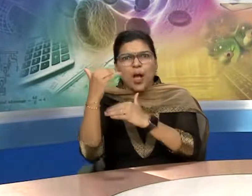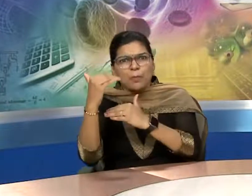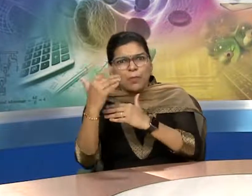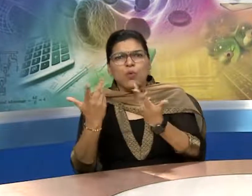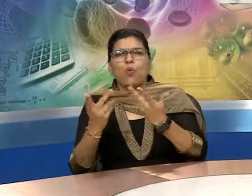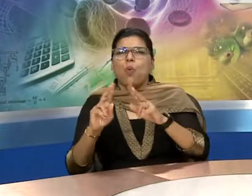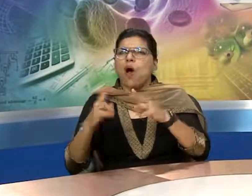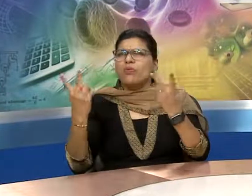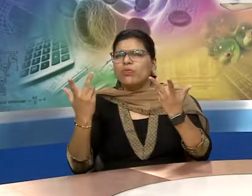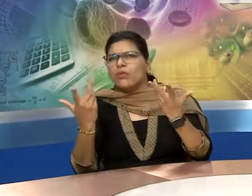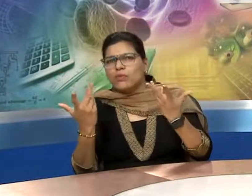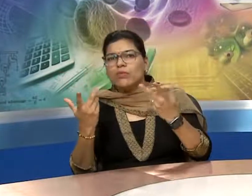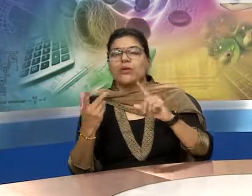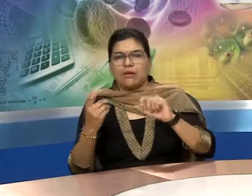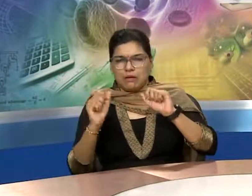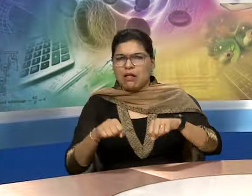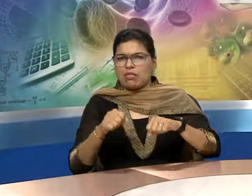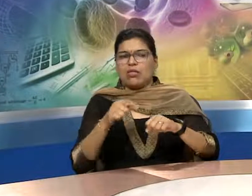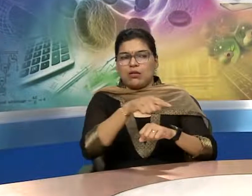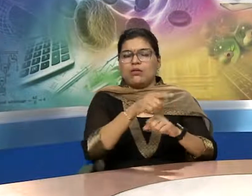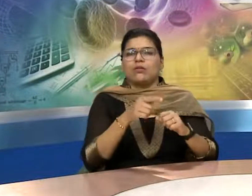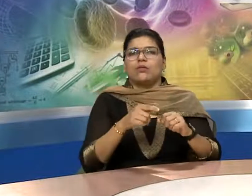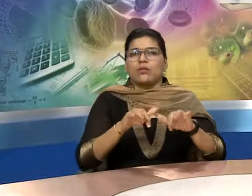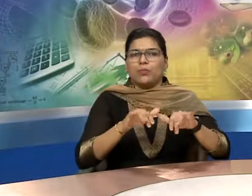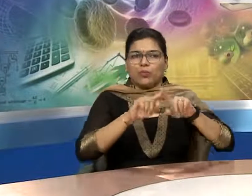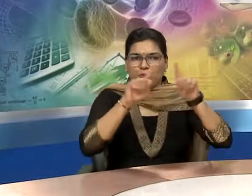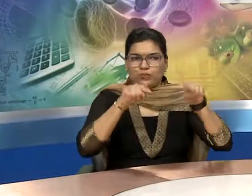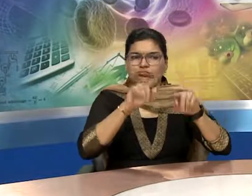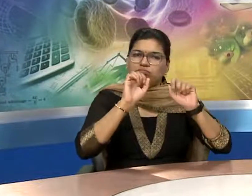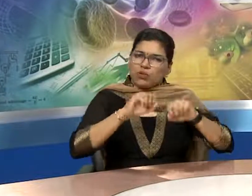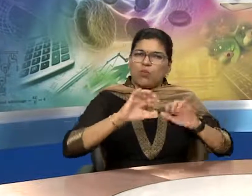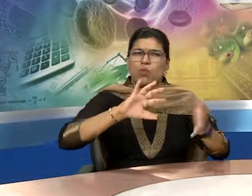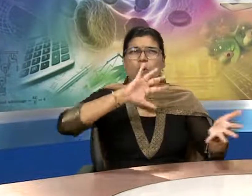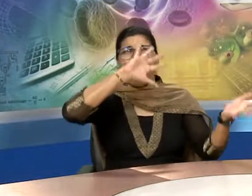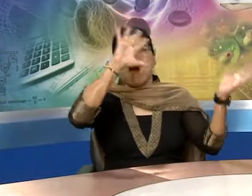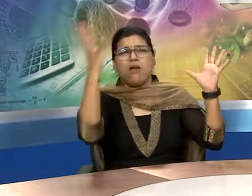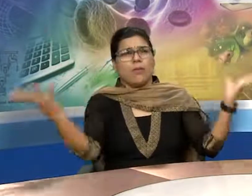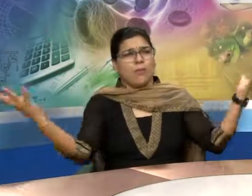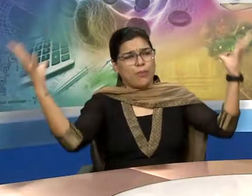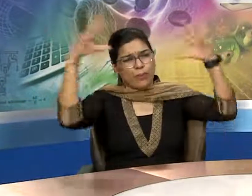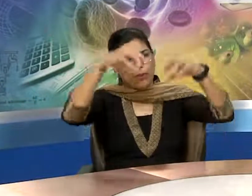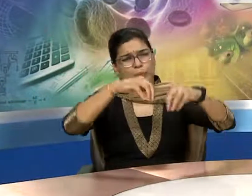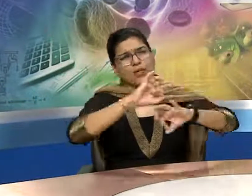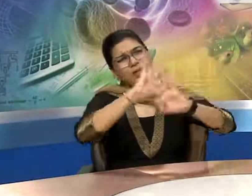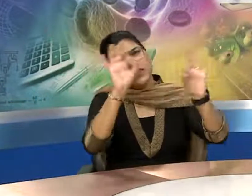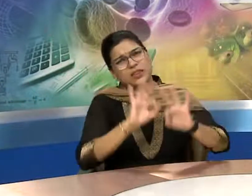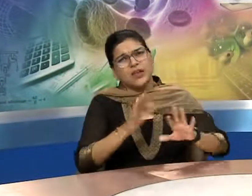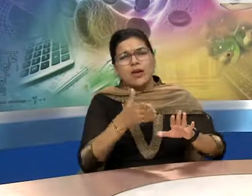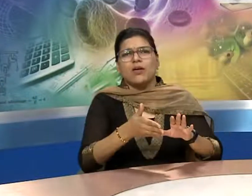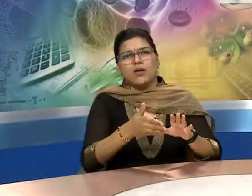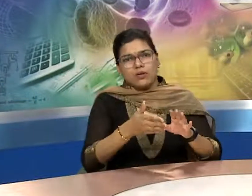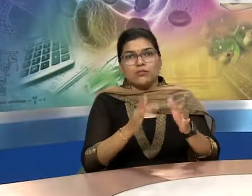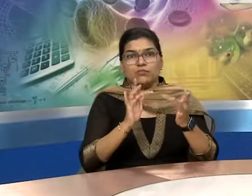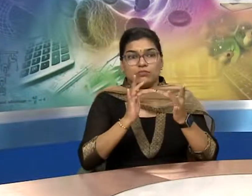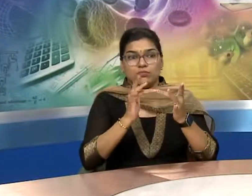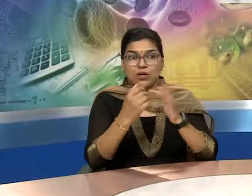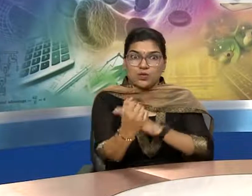We use ICT for getting information and for